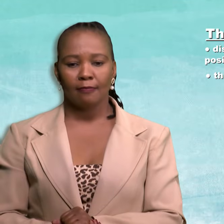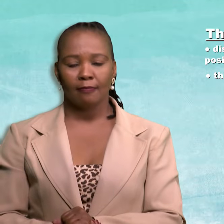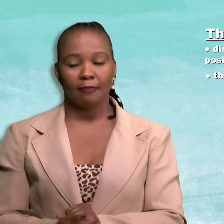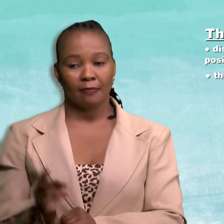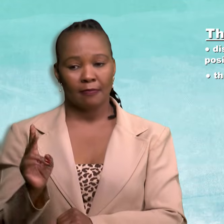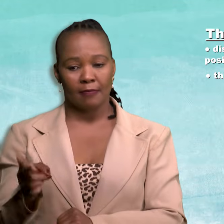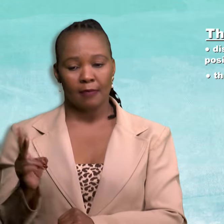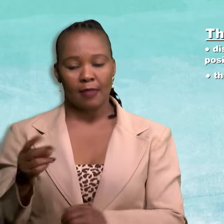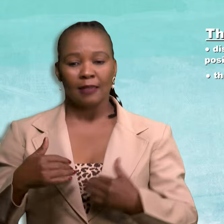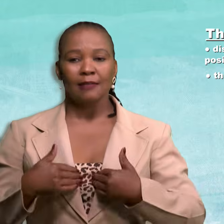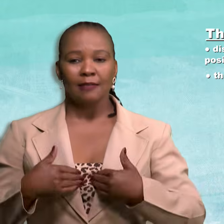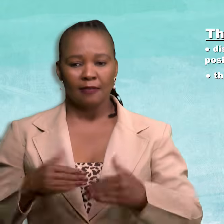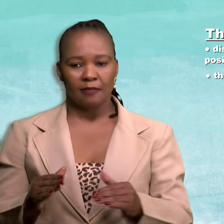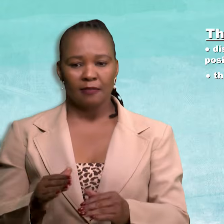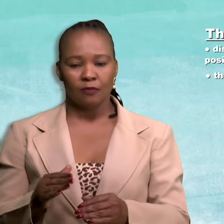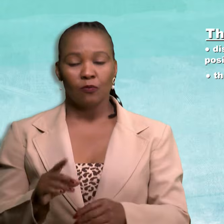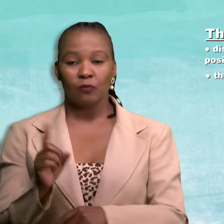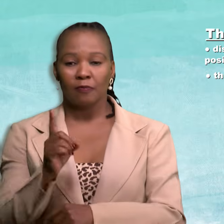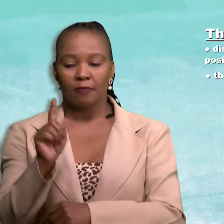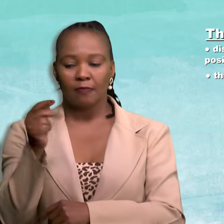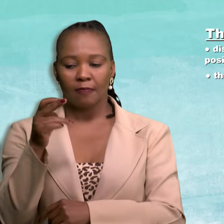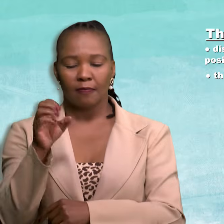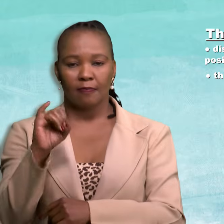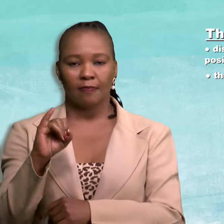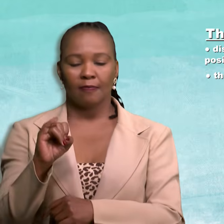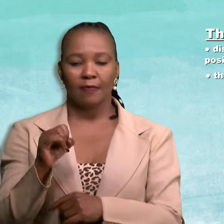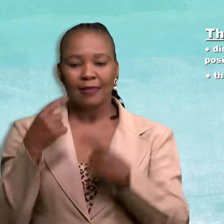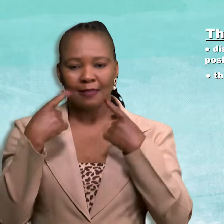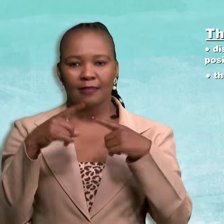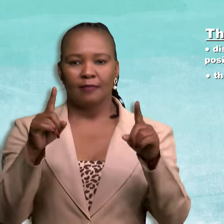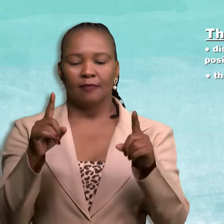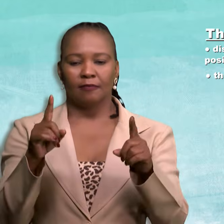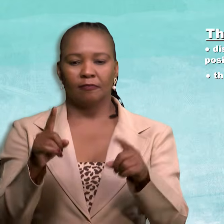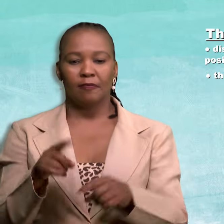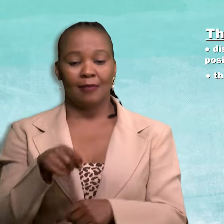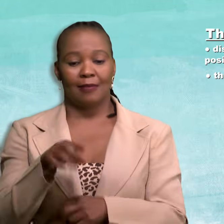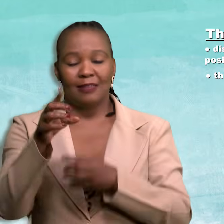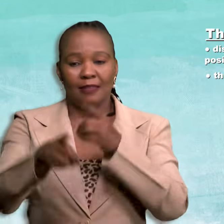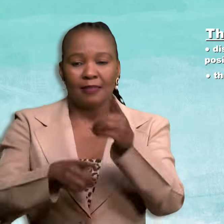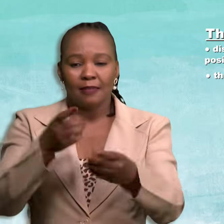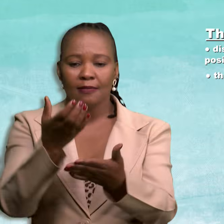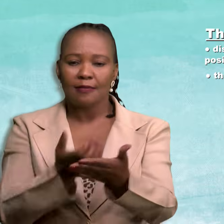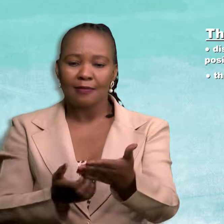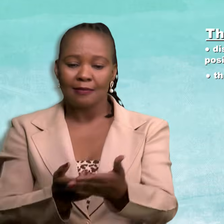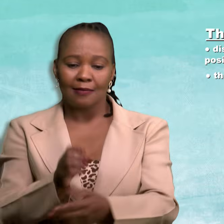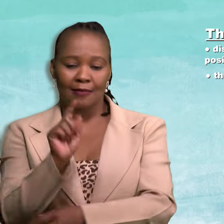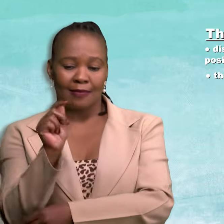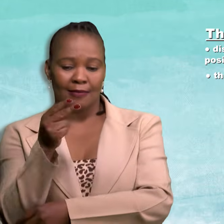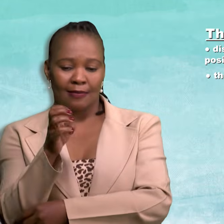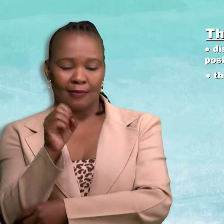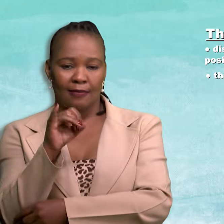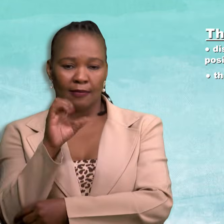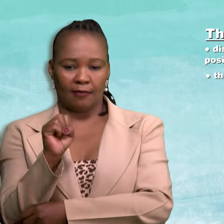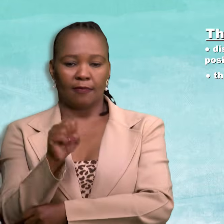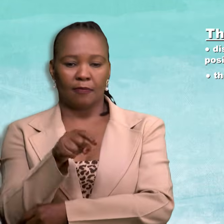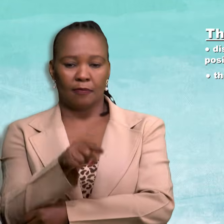Again, you need to begin with a thesis statement. However, in a descriptive essay, the thesis